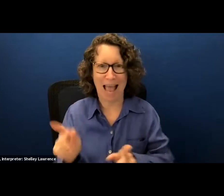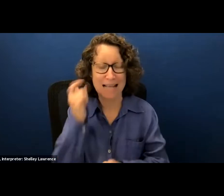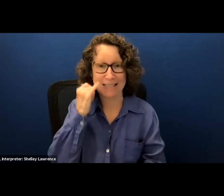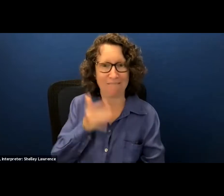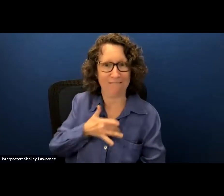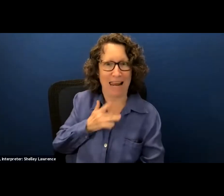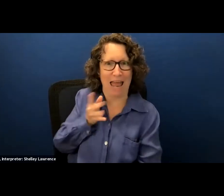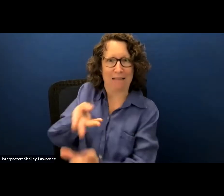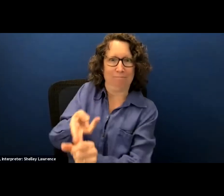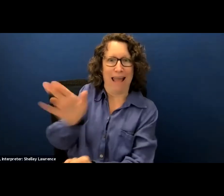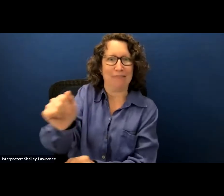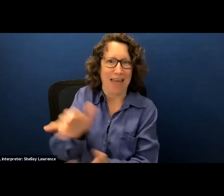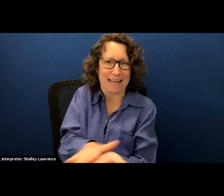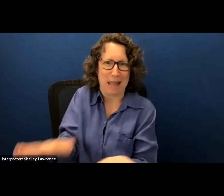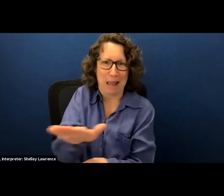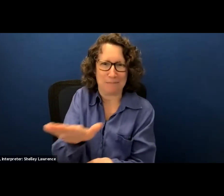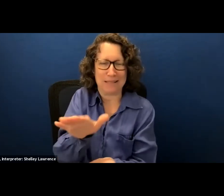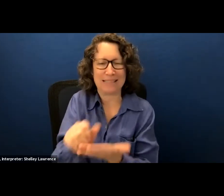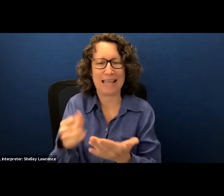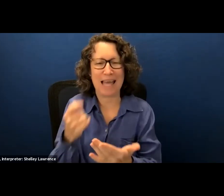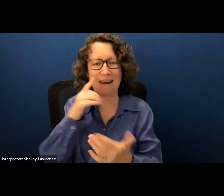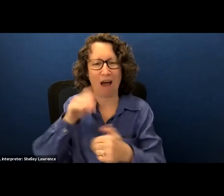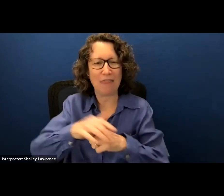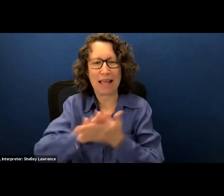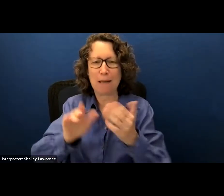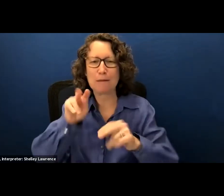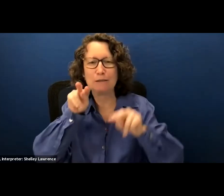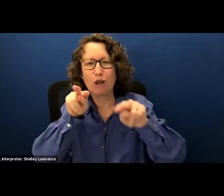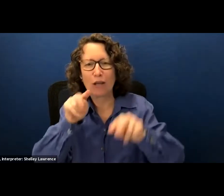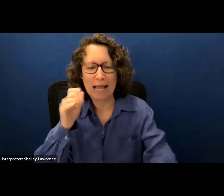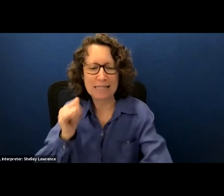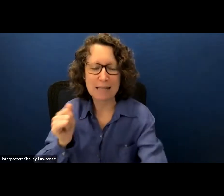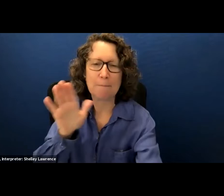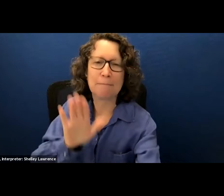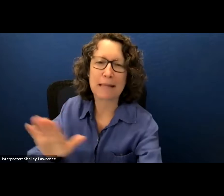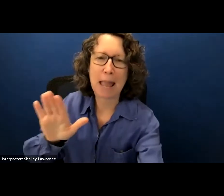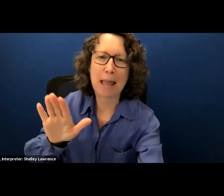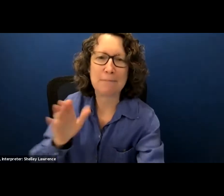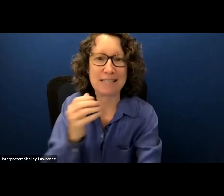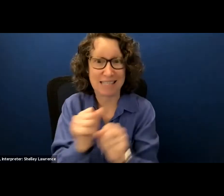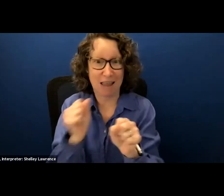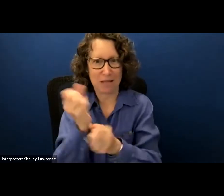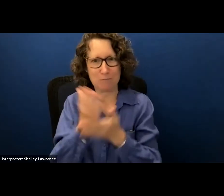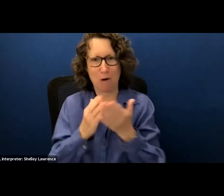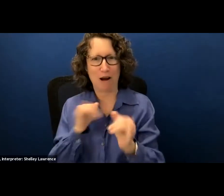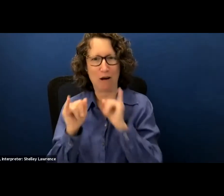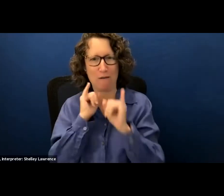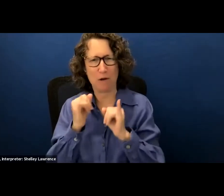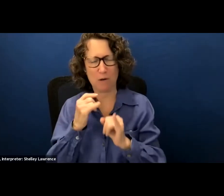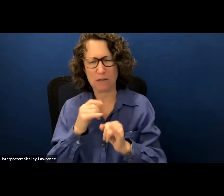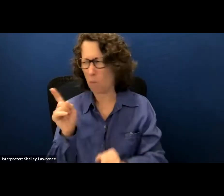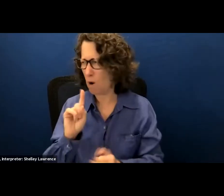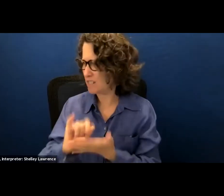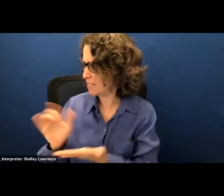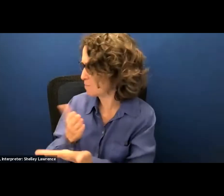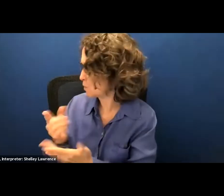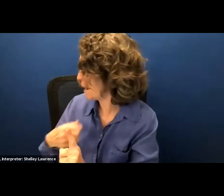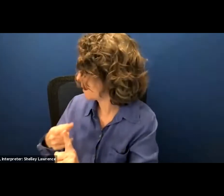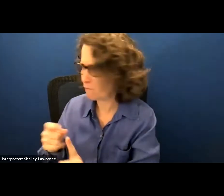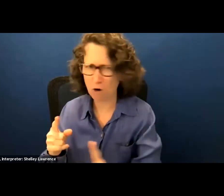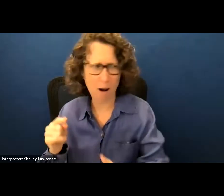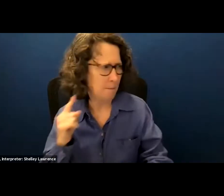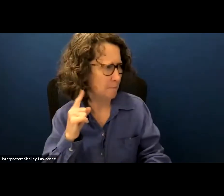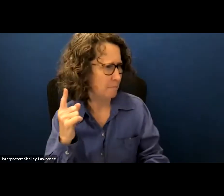there at the campus, and we were on the campus looking at some, campus safety as part of our interviews, and we kept, where is this music is coming from? This was